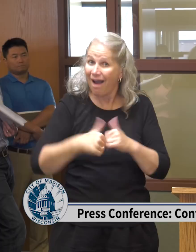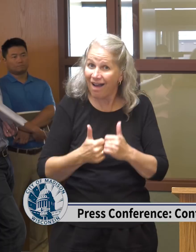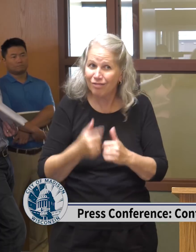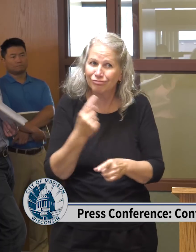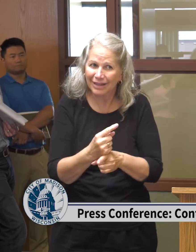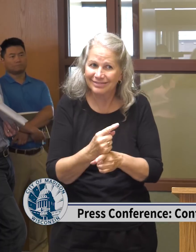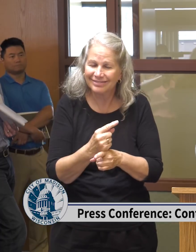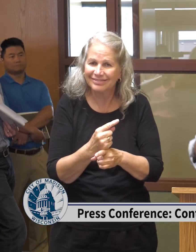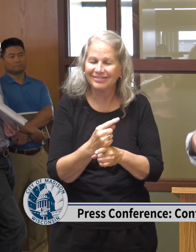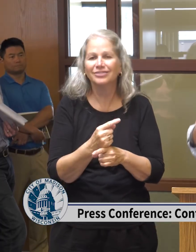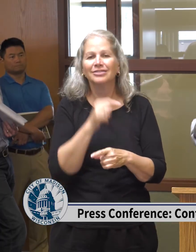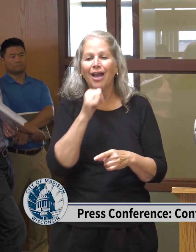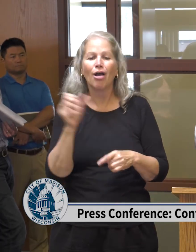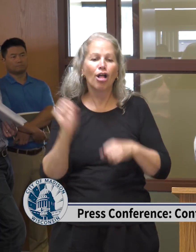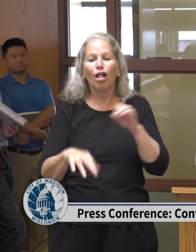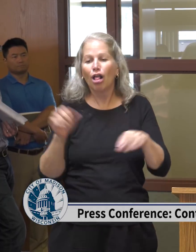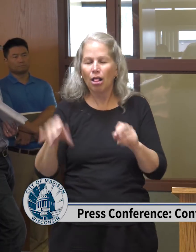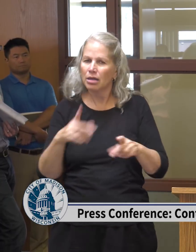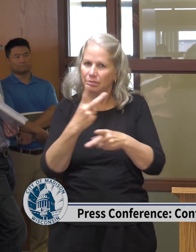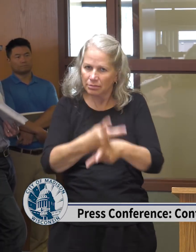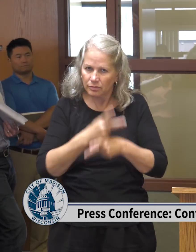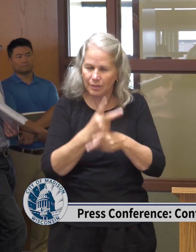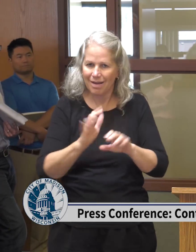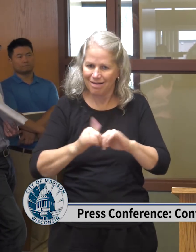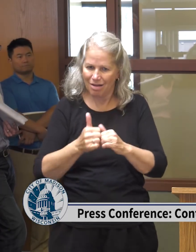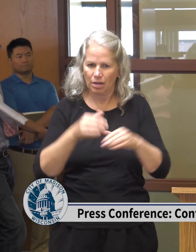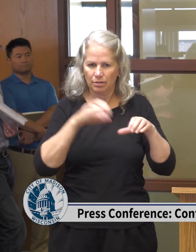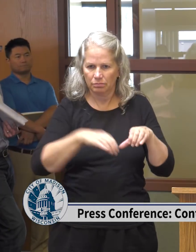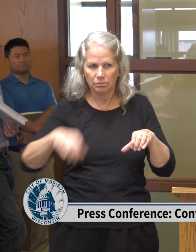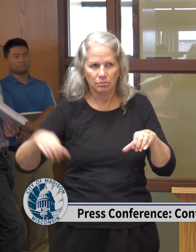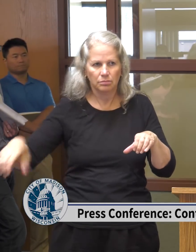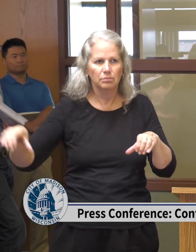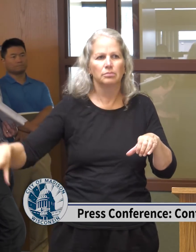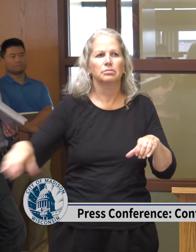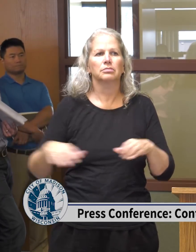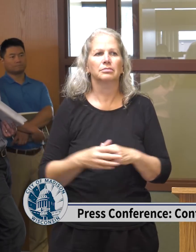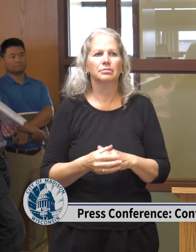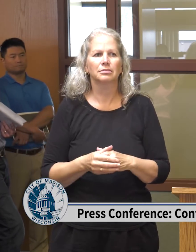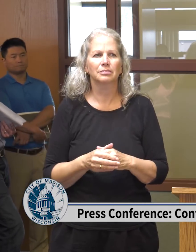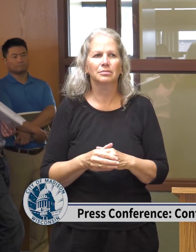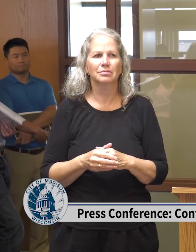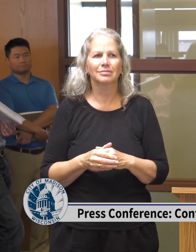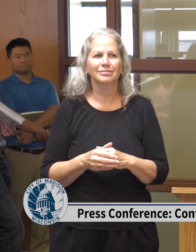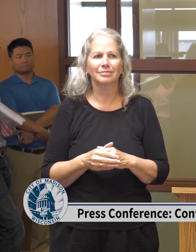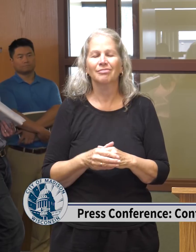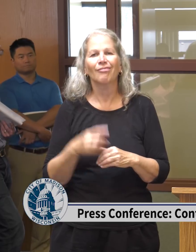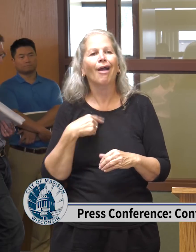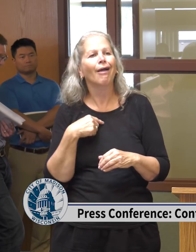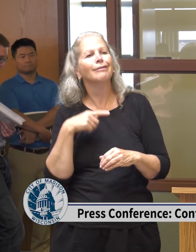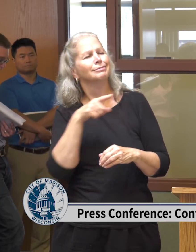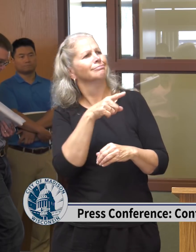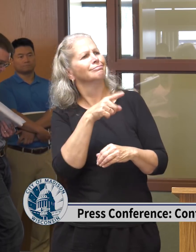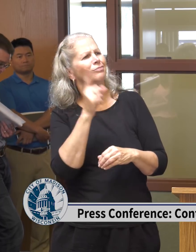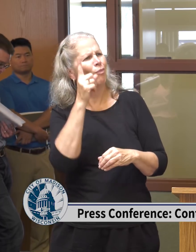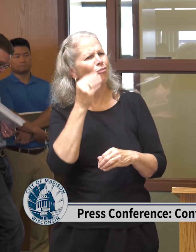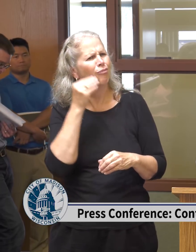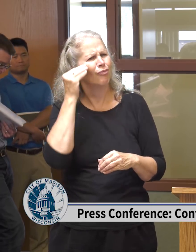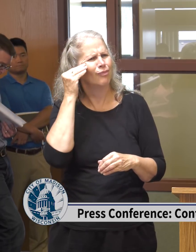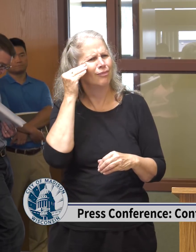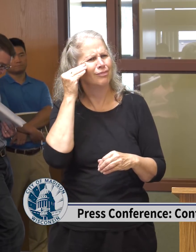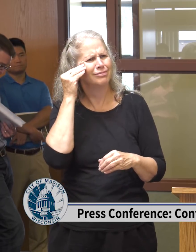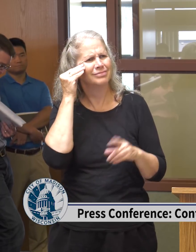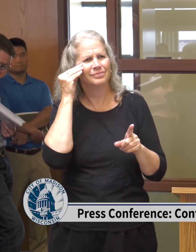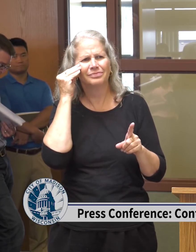The sandbags are all the way out to the sidewalk. That means, in effect, that the homeowners